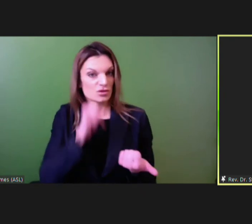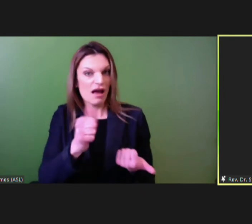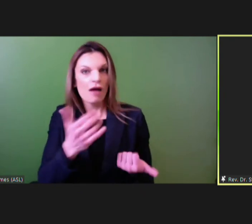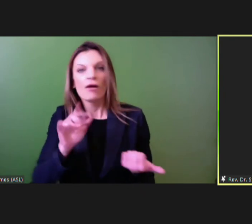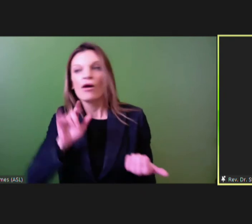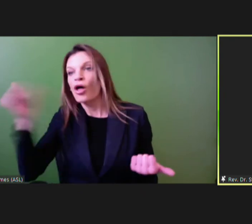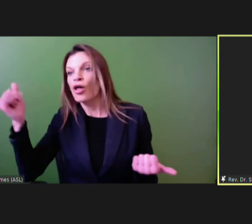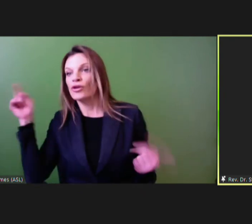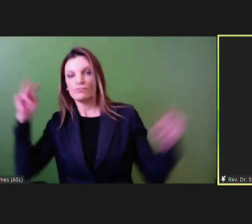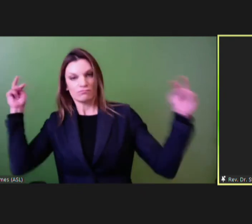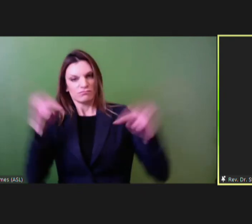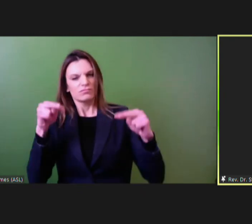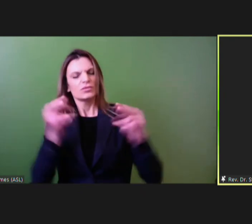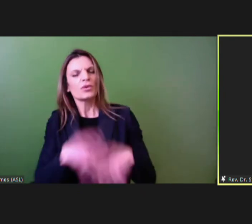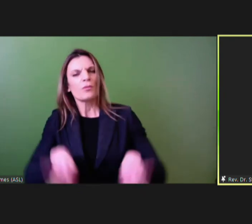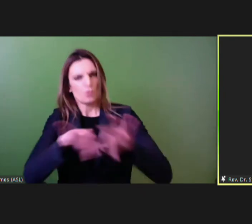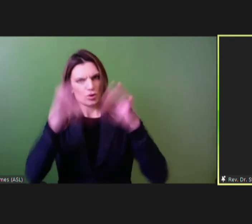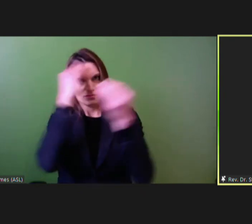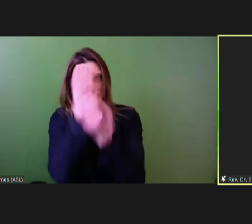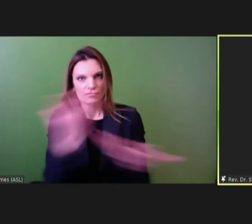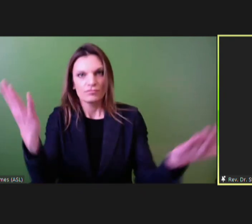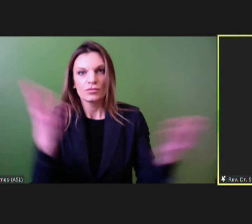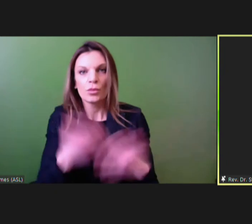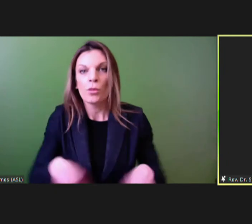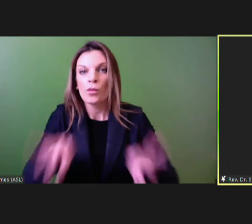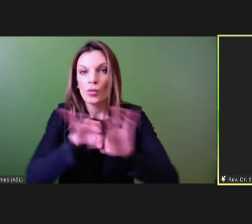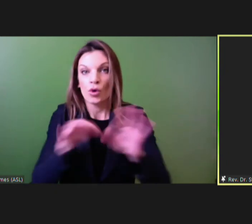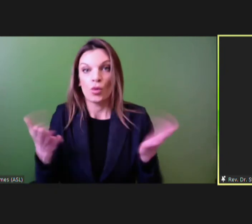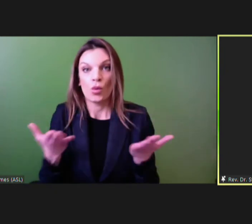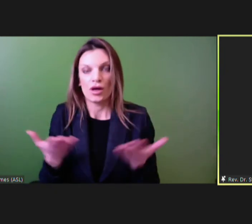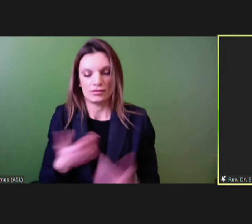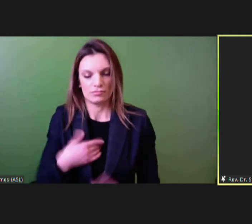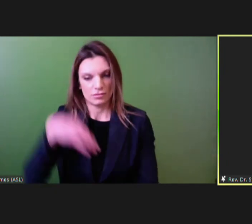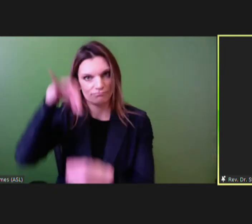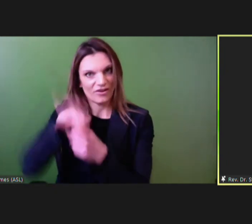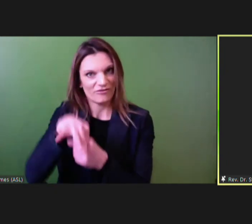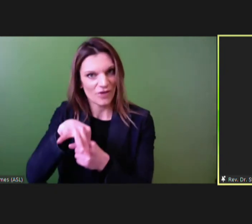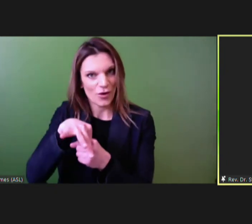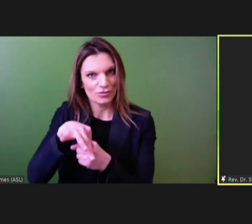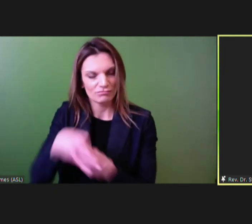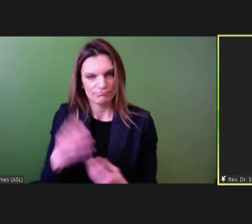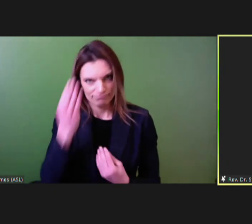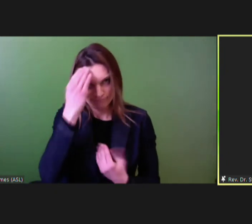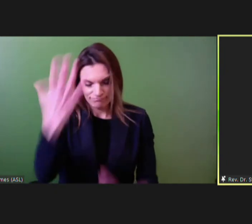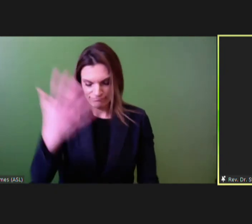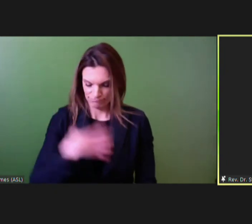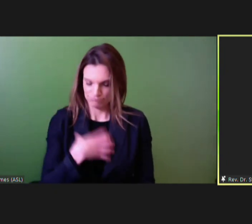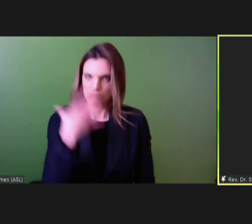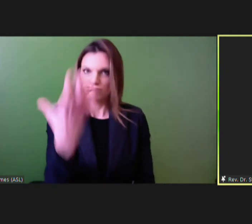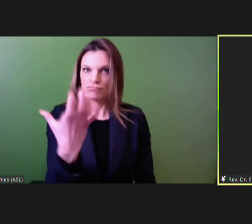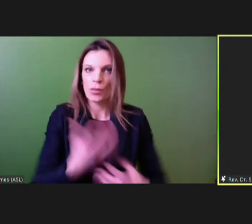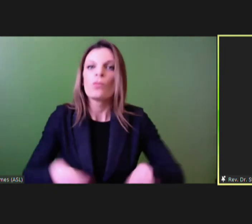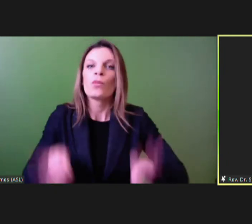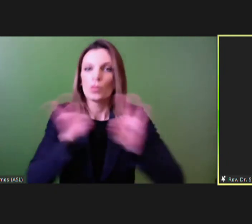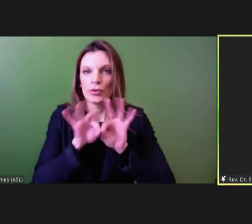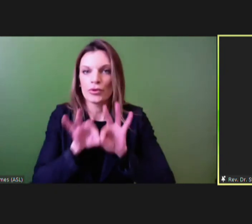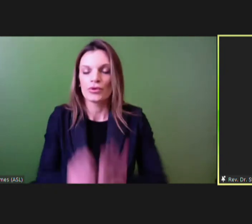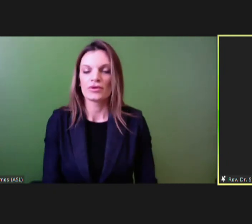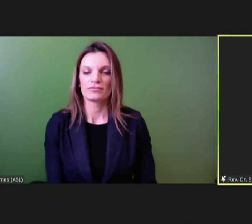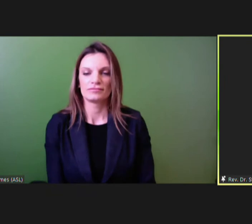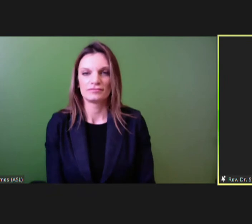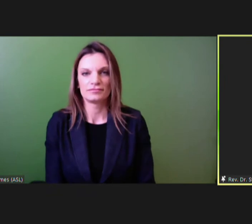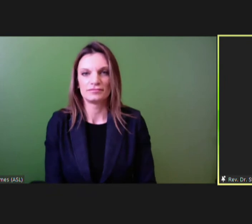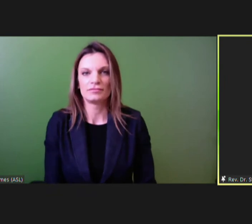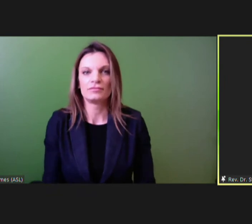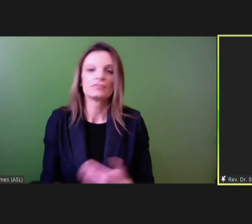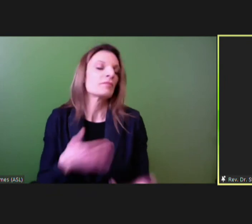very basic to us, and that is our voice is our vote. E pluribus unum, out of many one, suggests that no matter who we